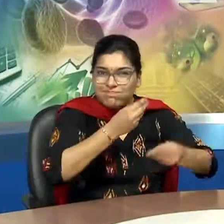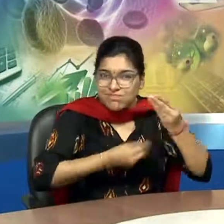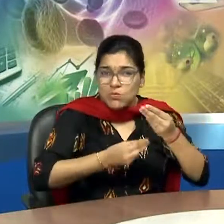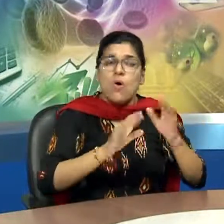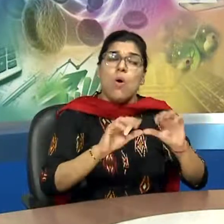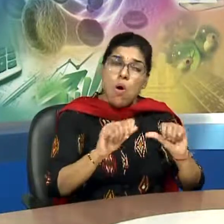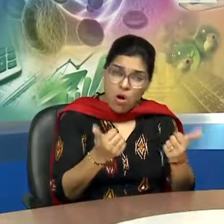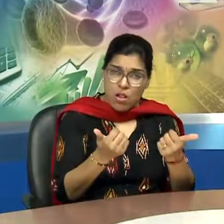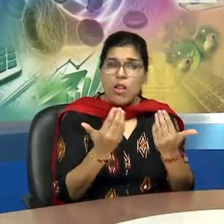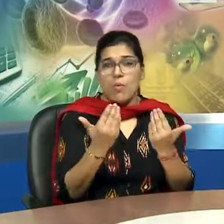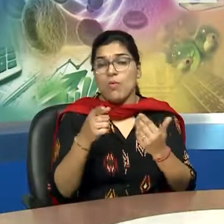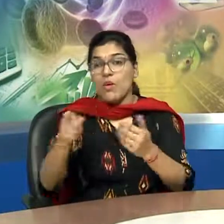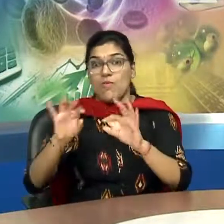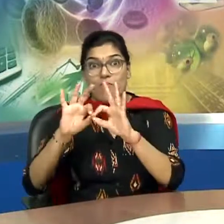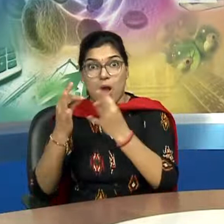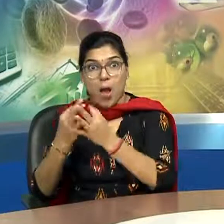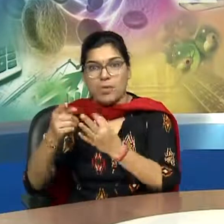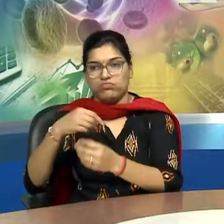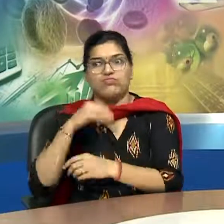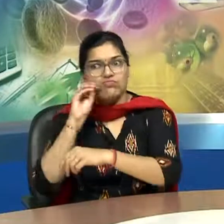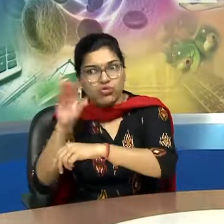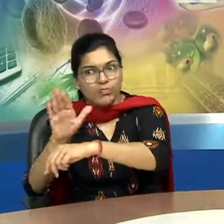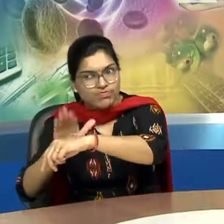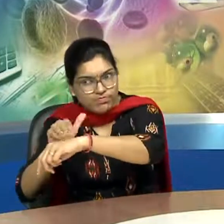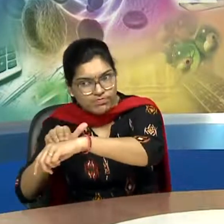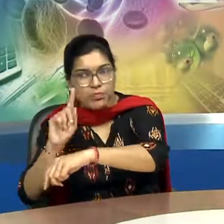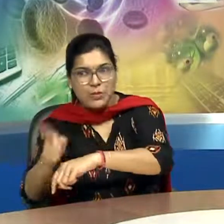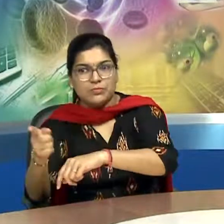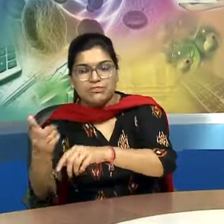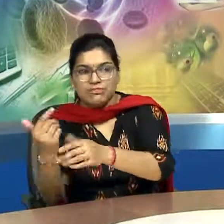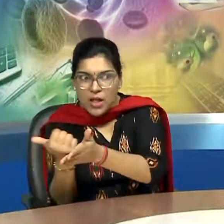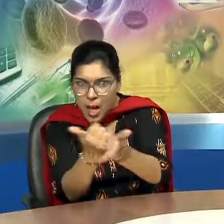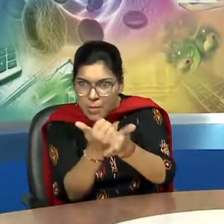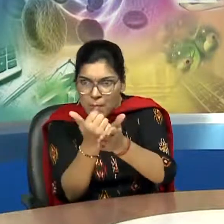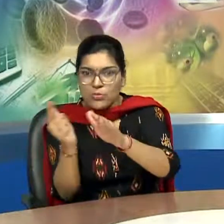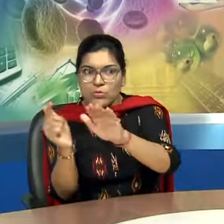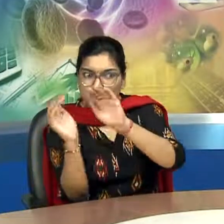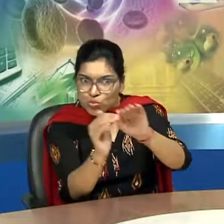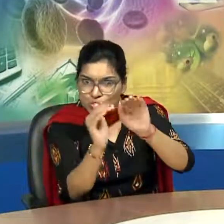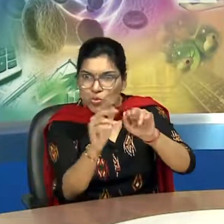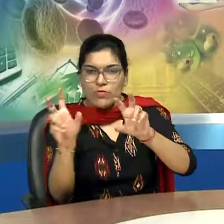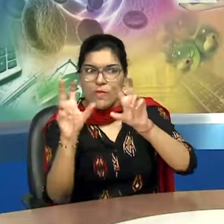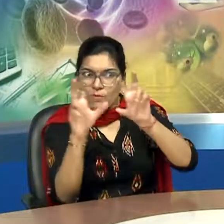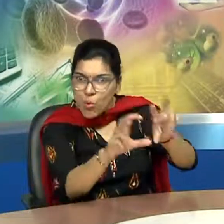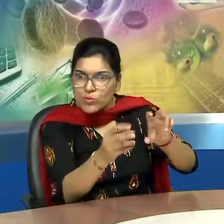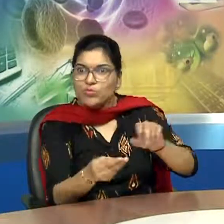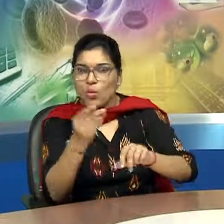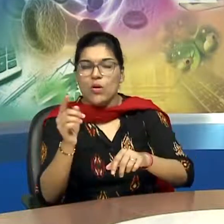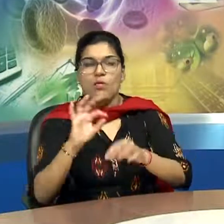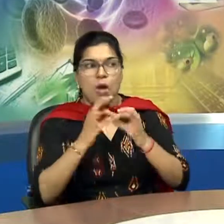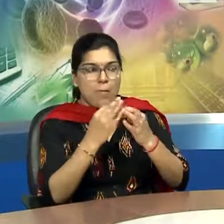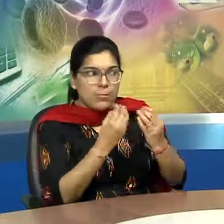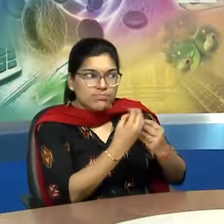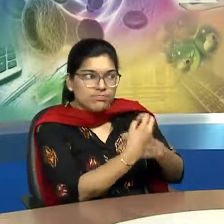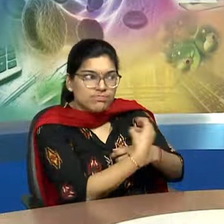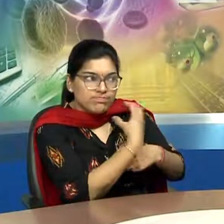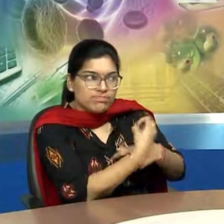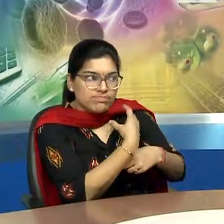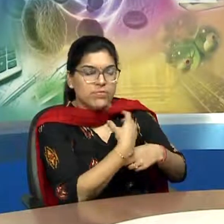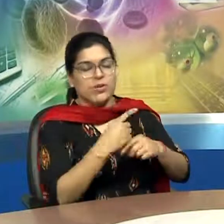And treatment offers help in suppressing the withdrawal syndromes and also the drug craving, and in blocking